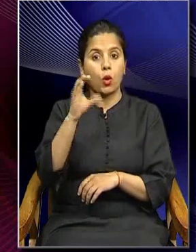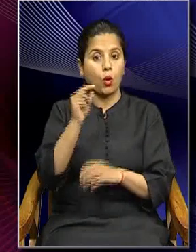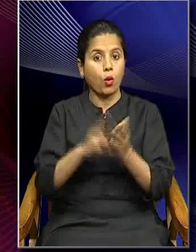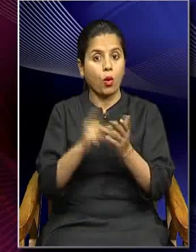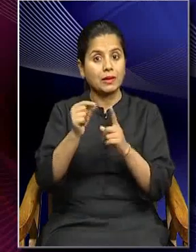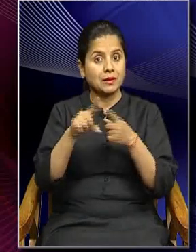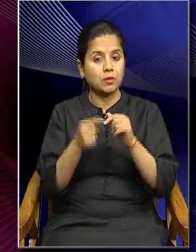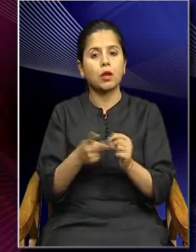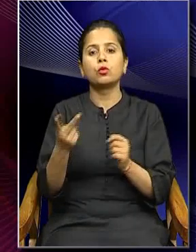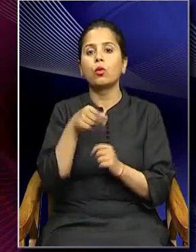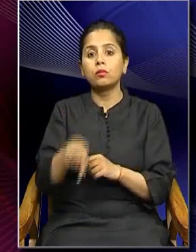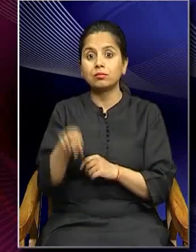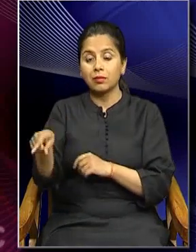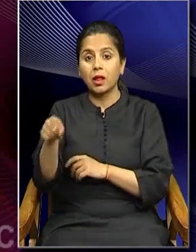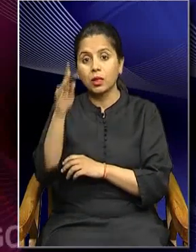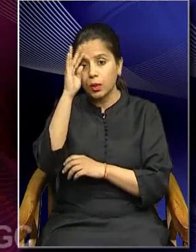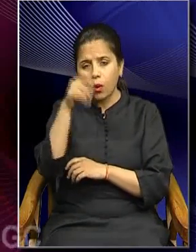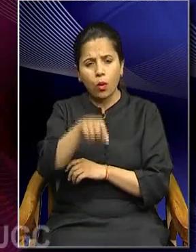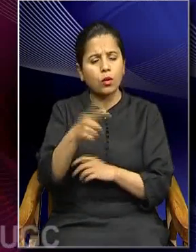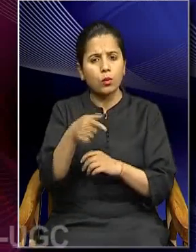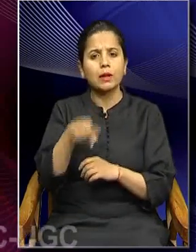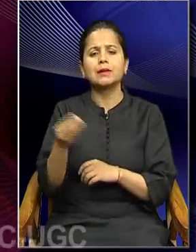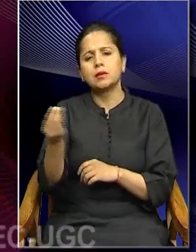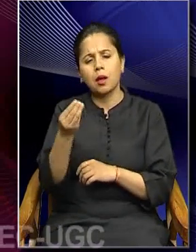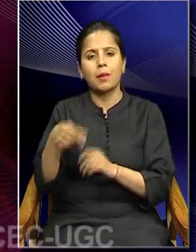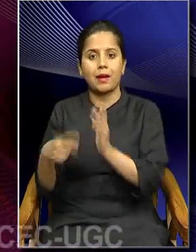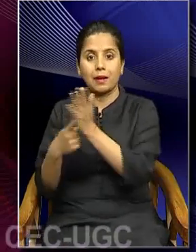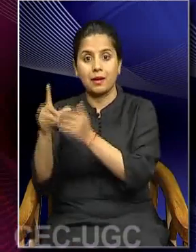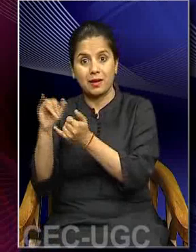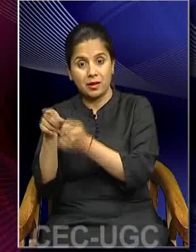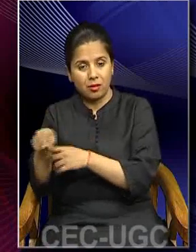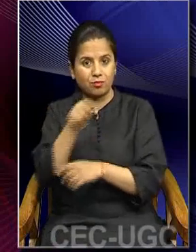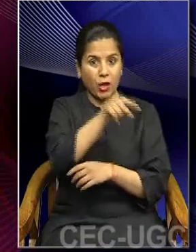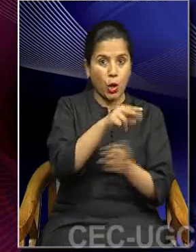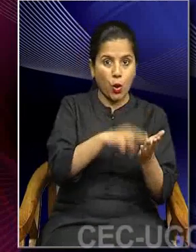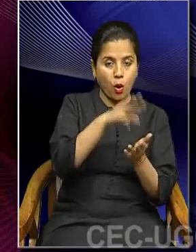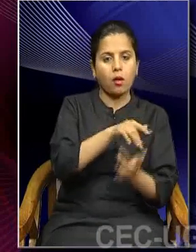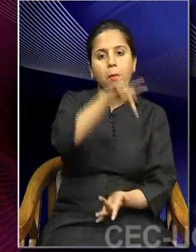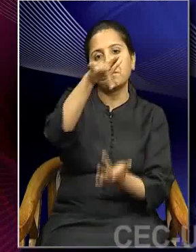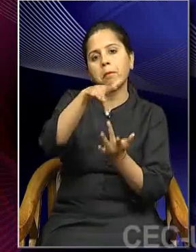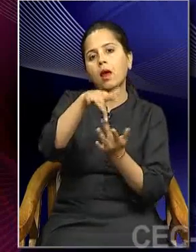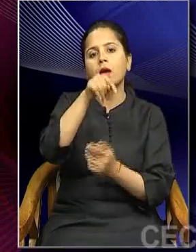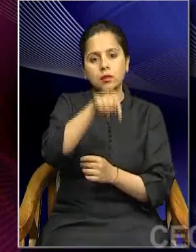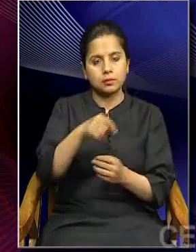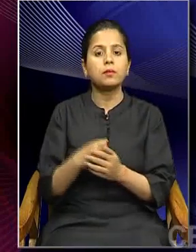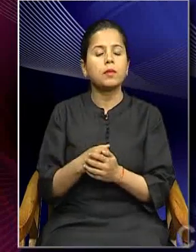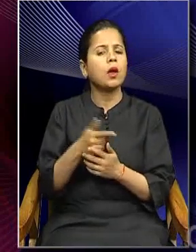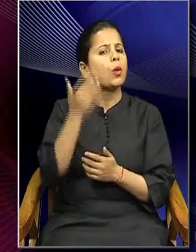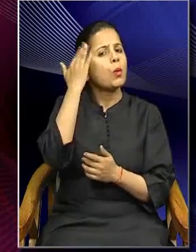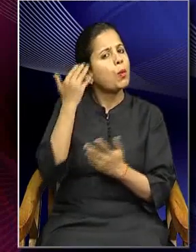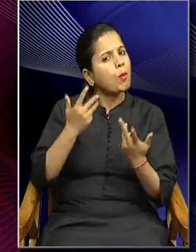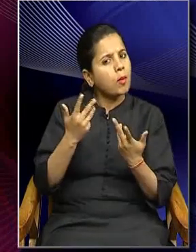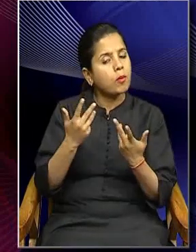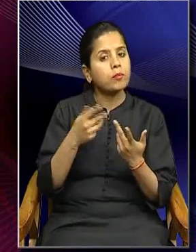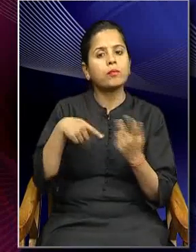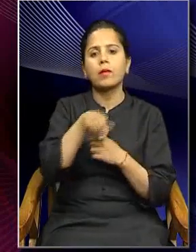conceptualism is a theory which is somewhere between realism and nominalism, because